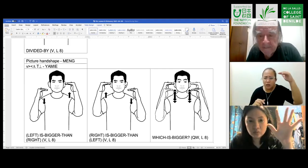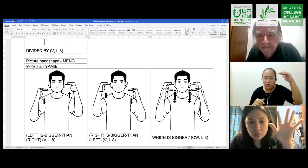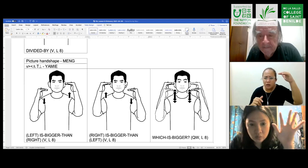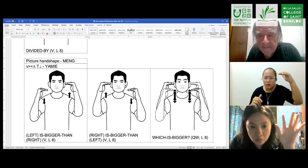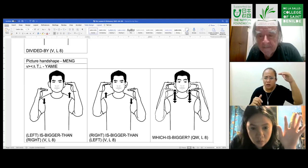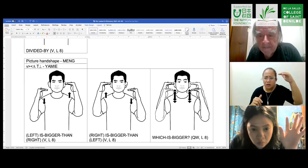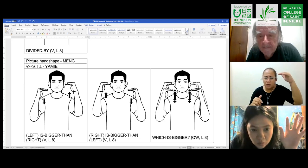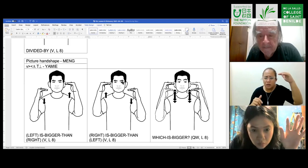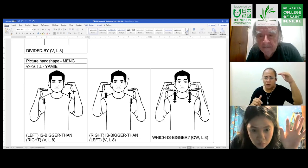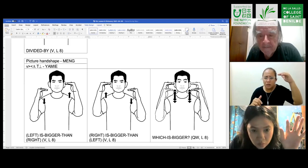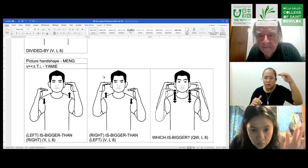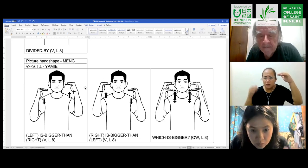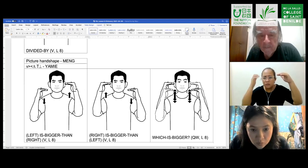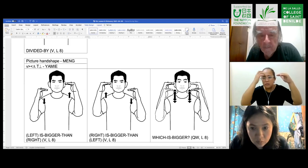Sorry, sir, one moment.